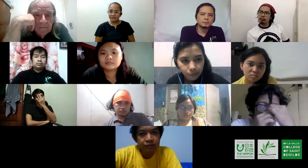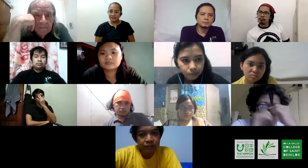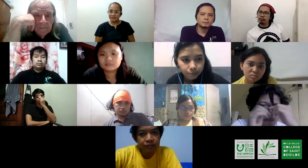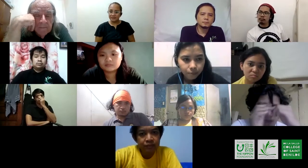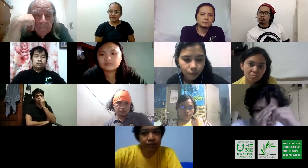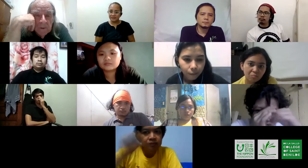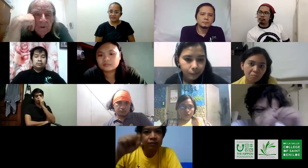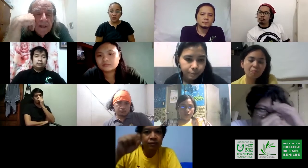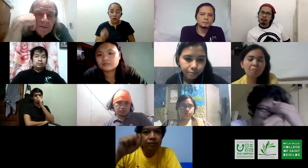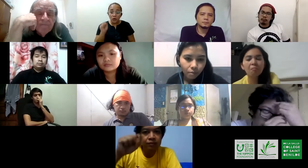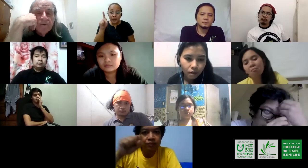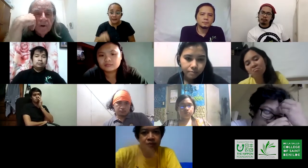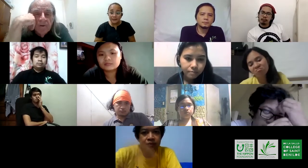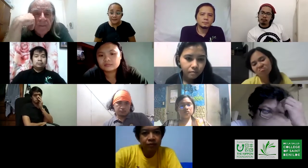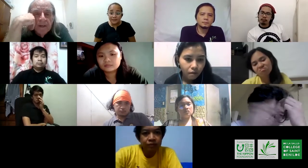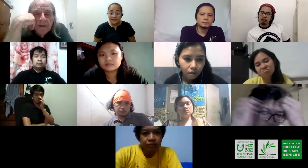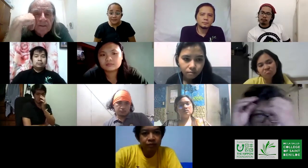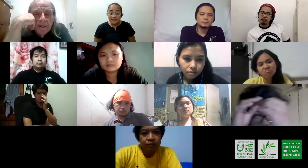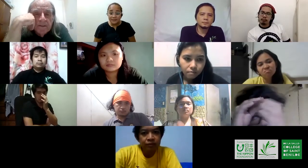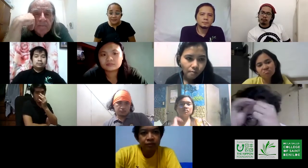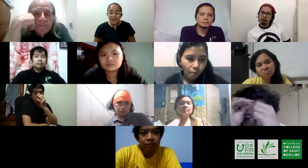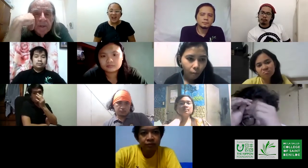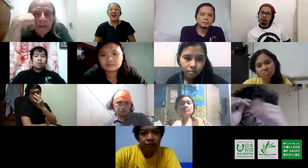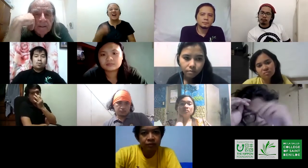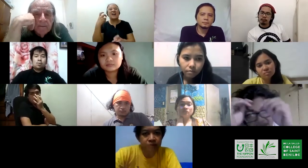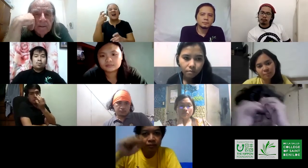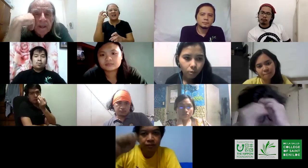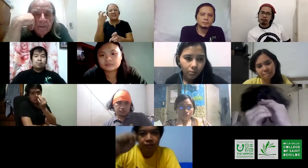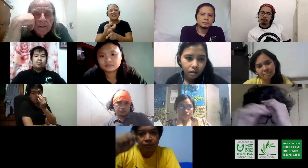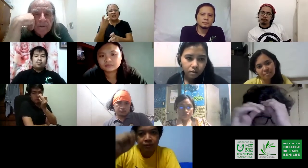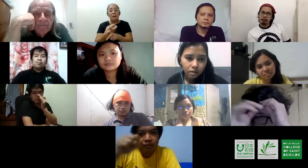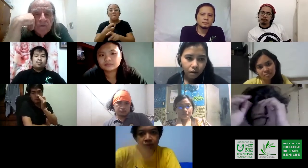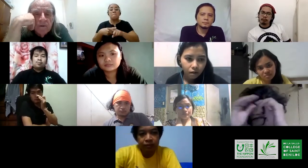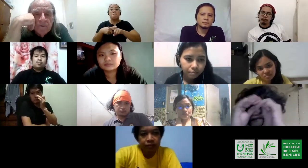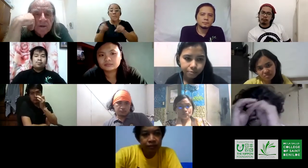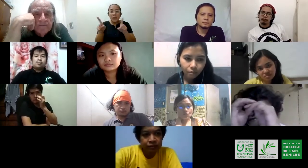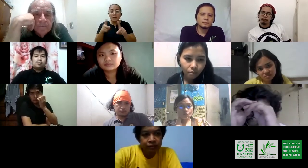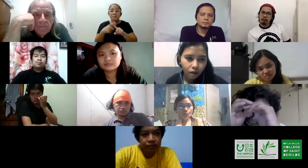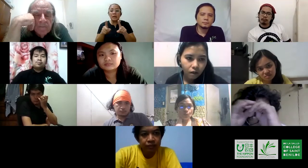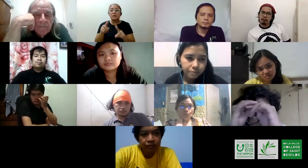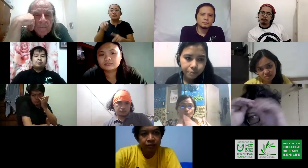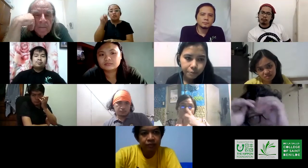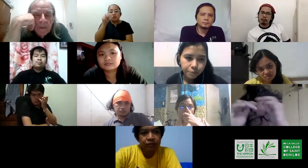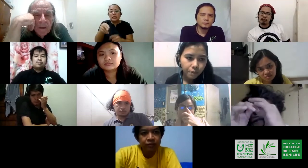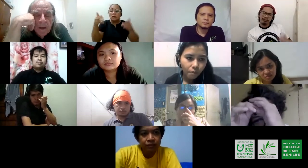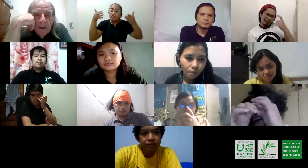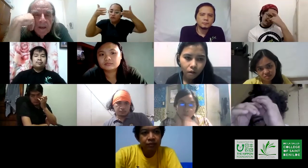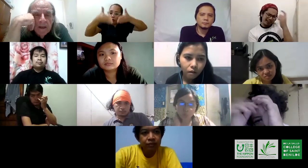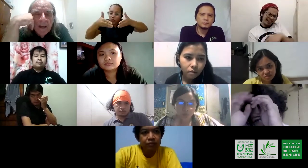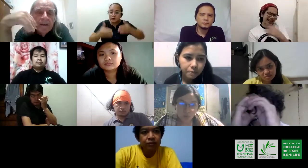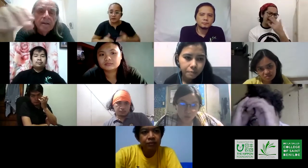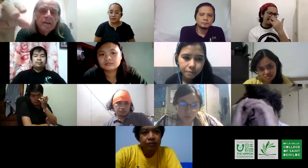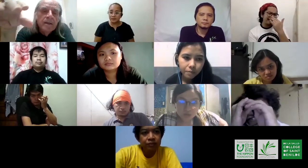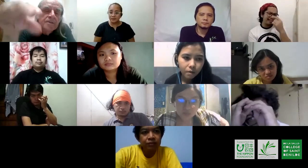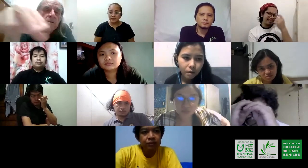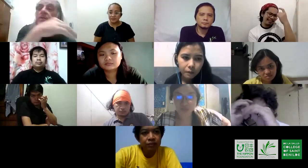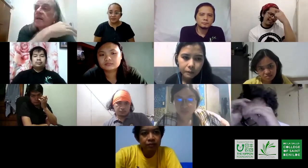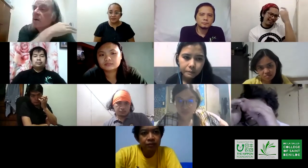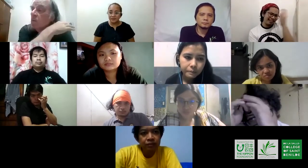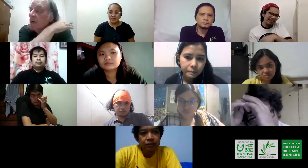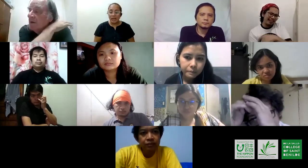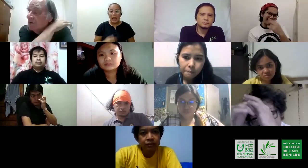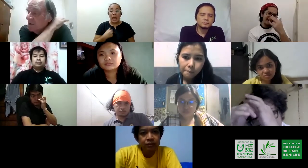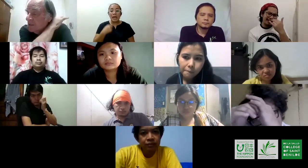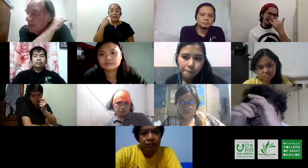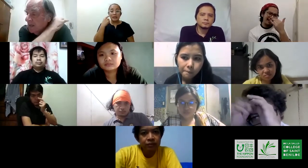Okay? So that's difficult, but it's something that you need to focus on. And I think it's good